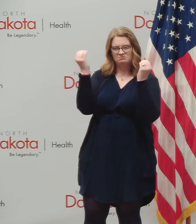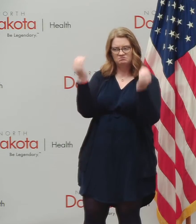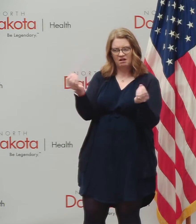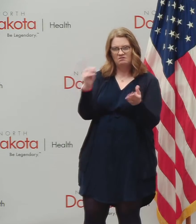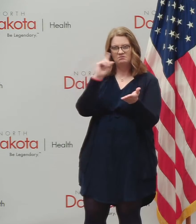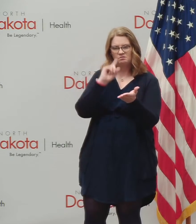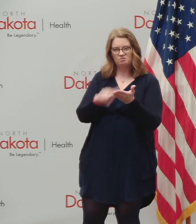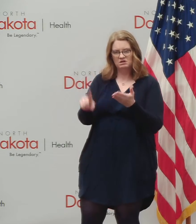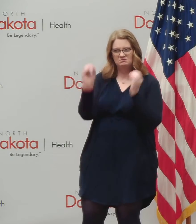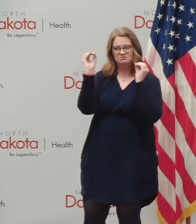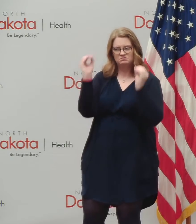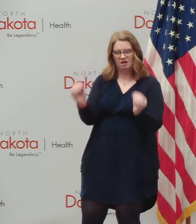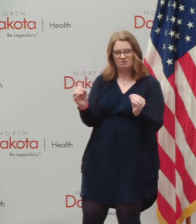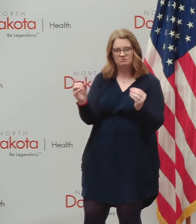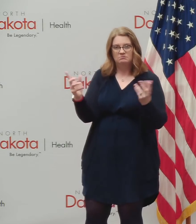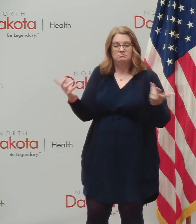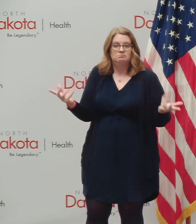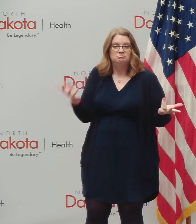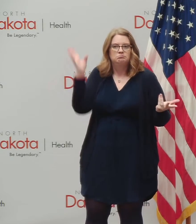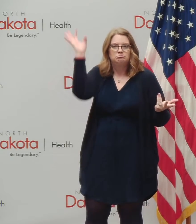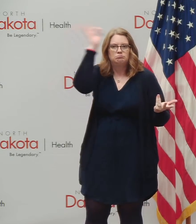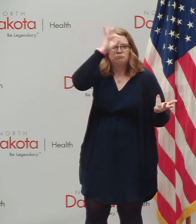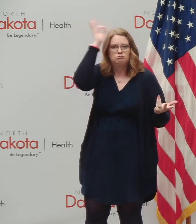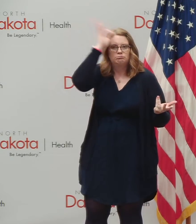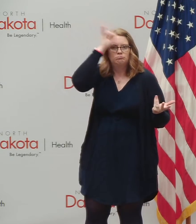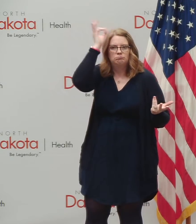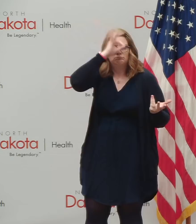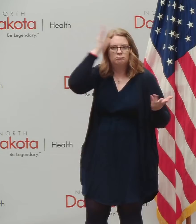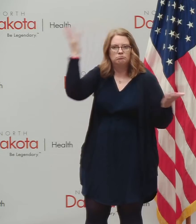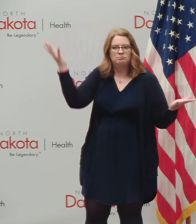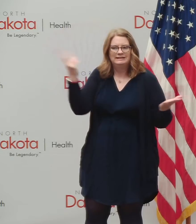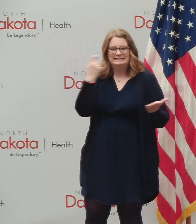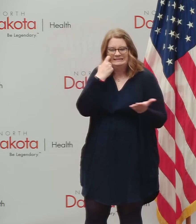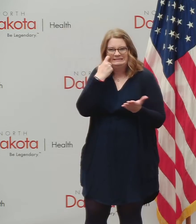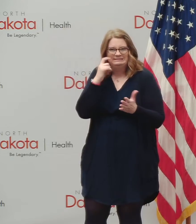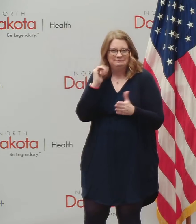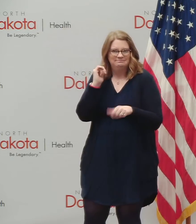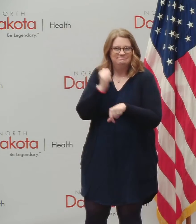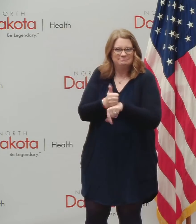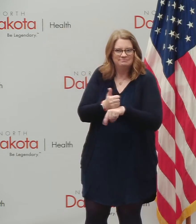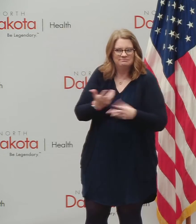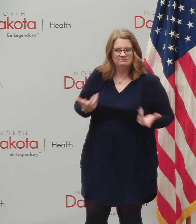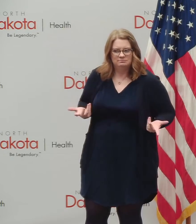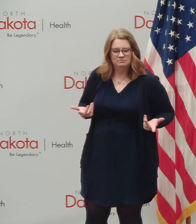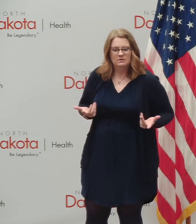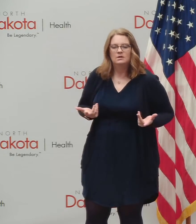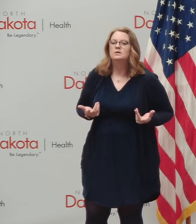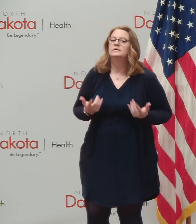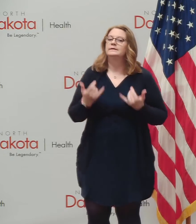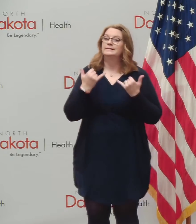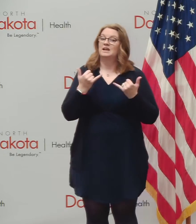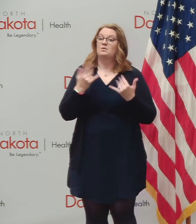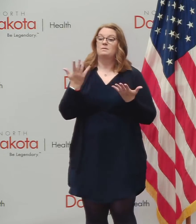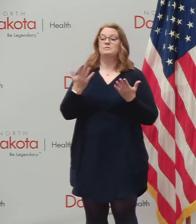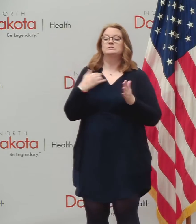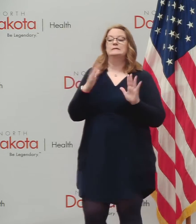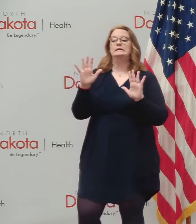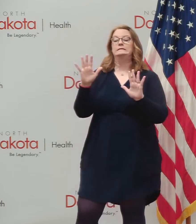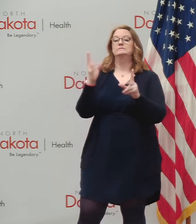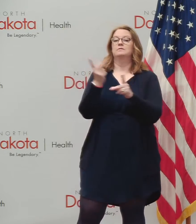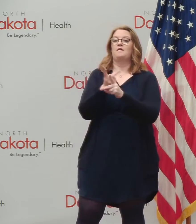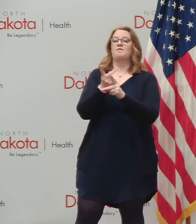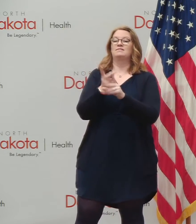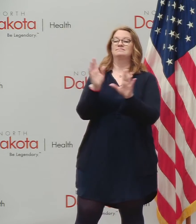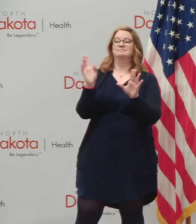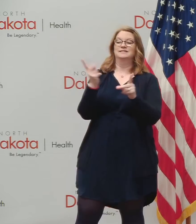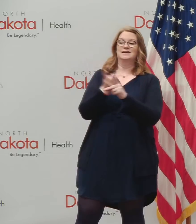having. We just don't know that. Those are all unknowns, and when there are unknowns, it's sometimes good to respect the unknowns. And so again, if